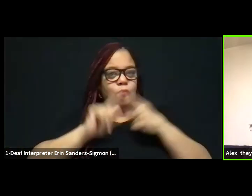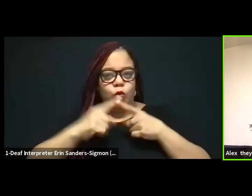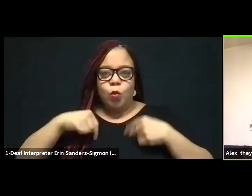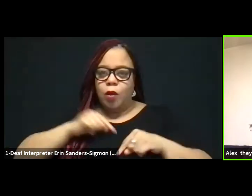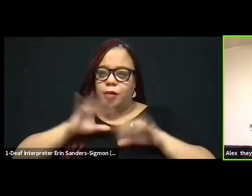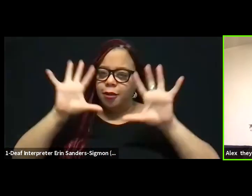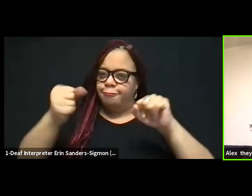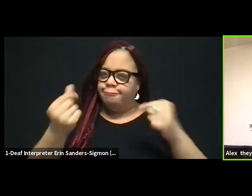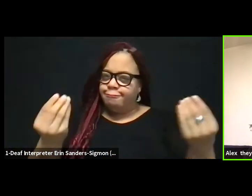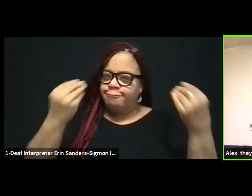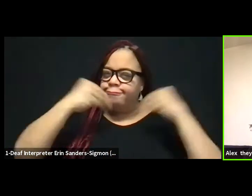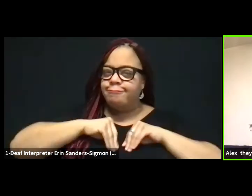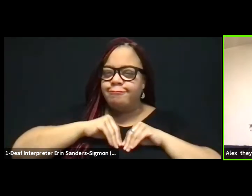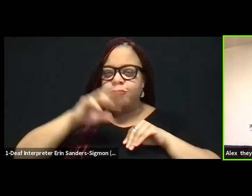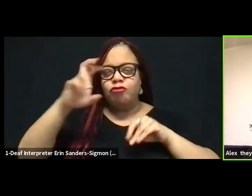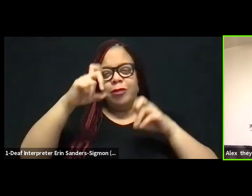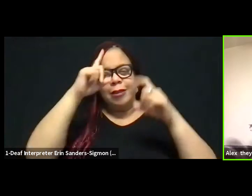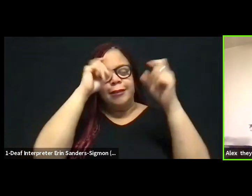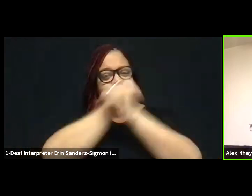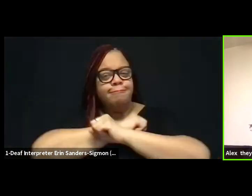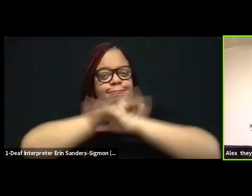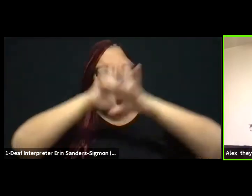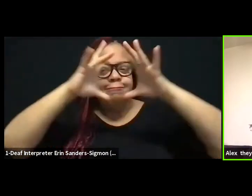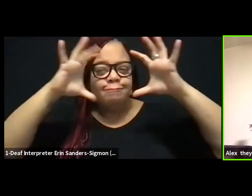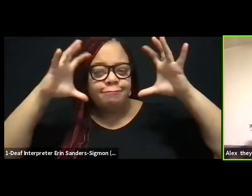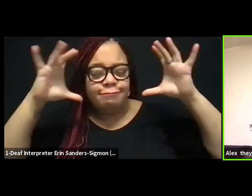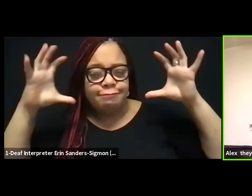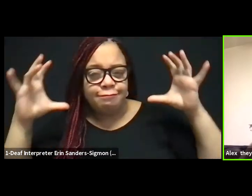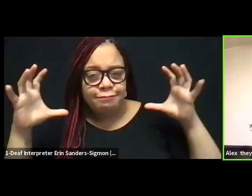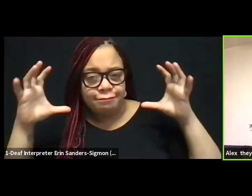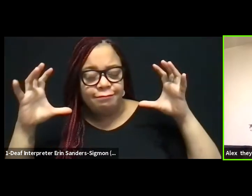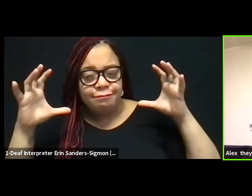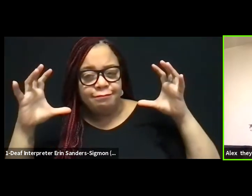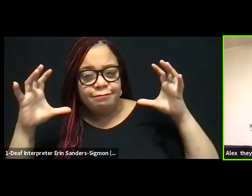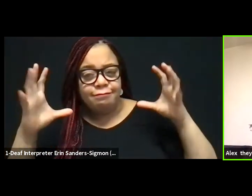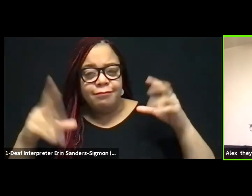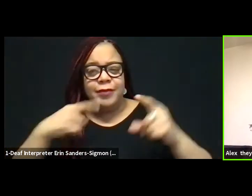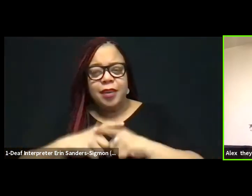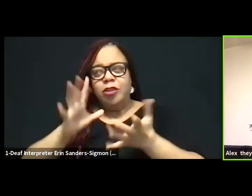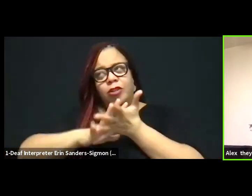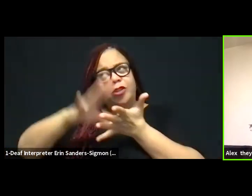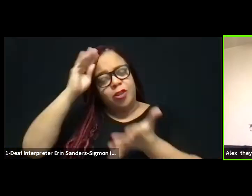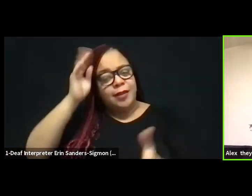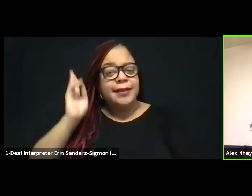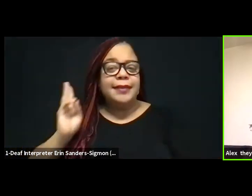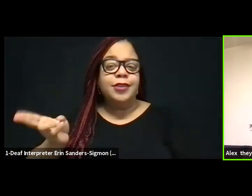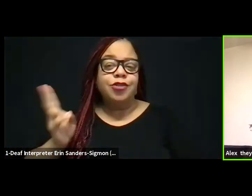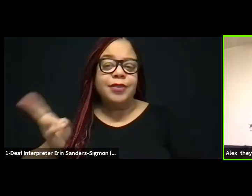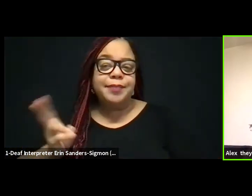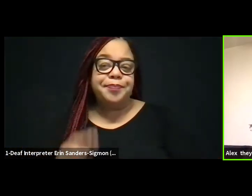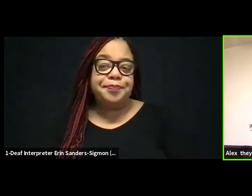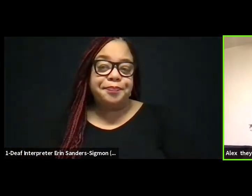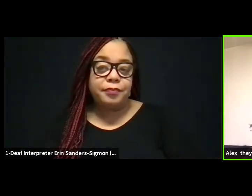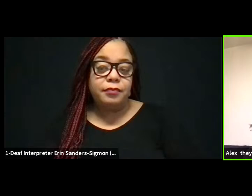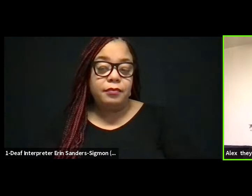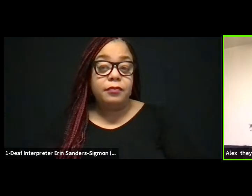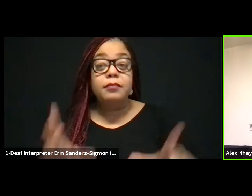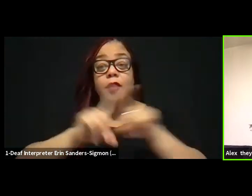Also, you know, creating a museum where we could have learned lessons of youth